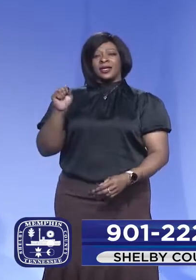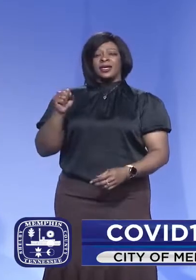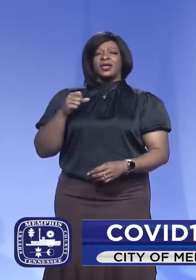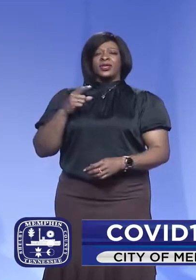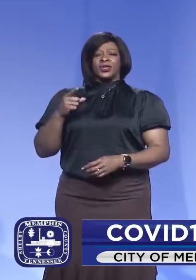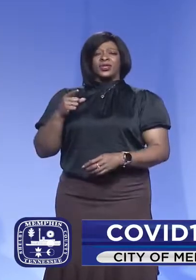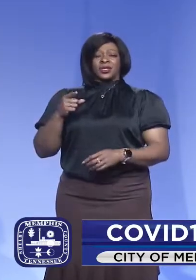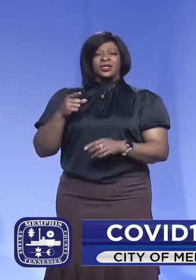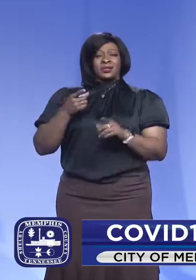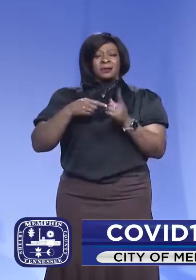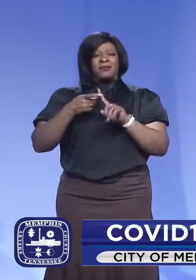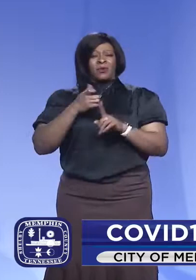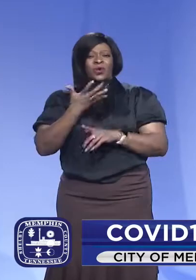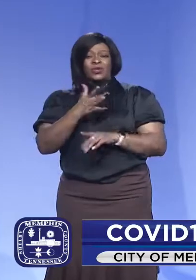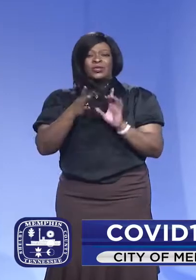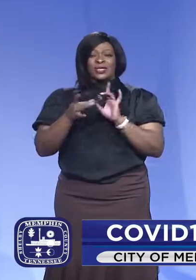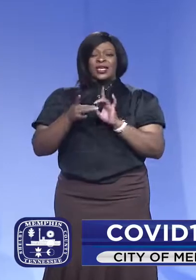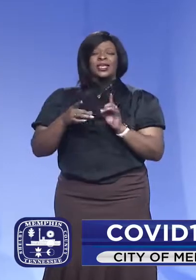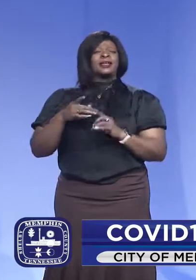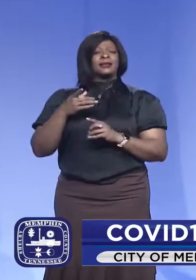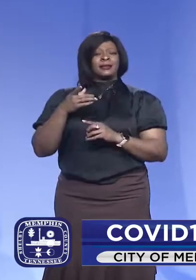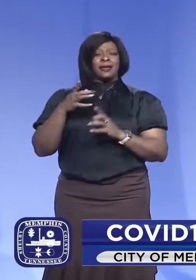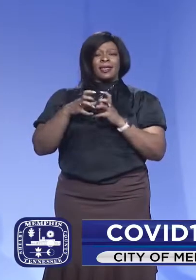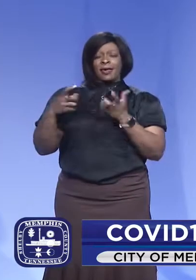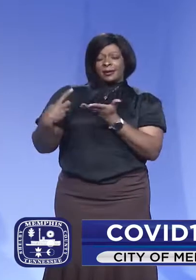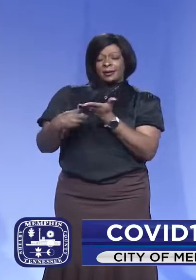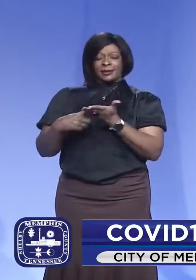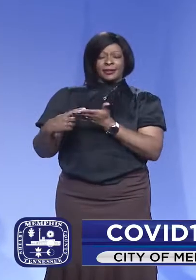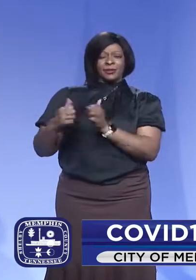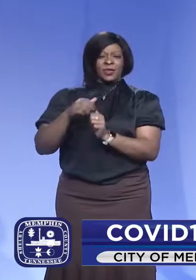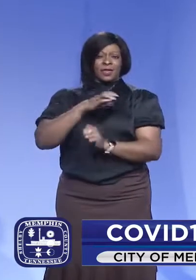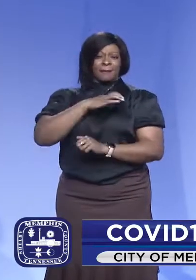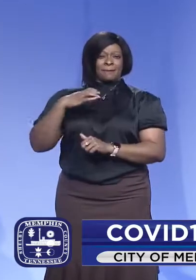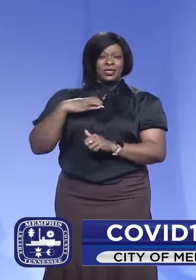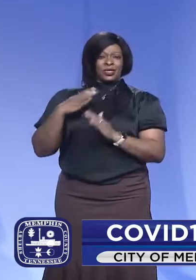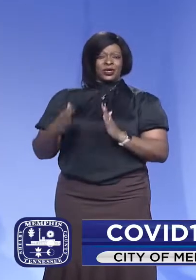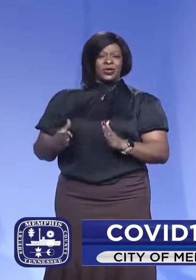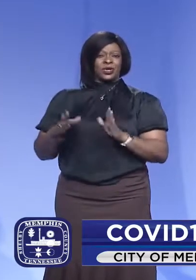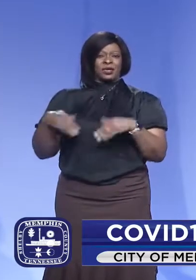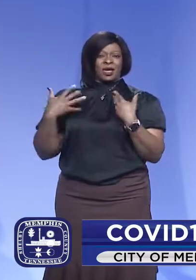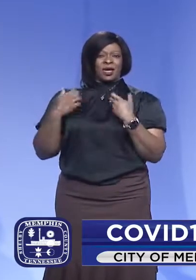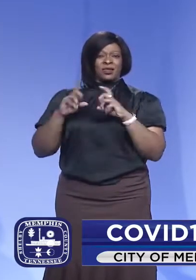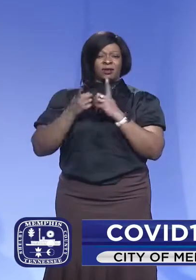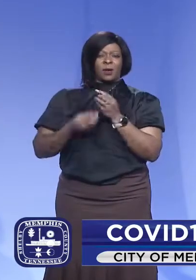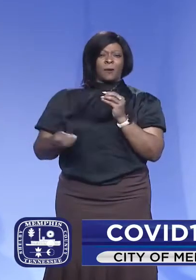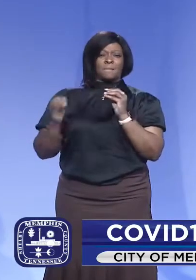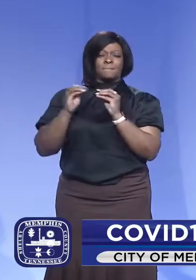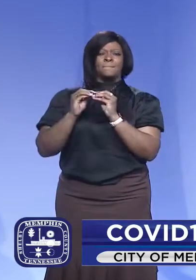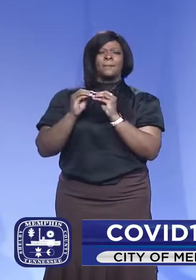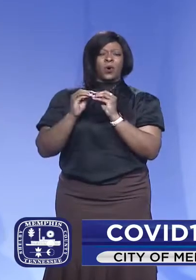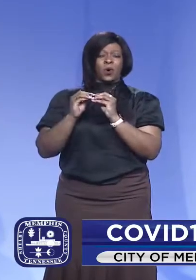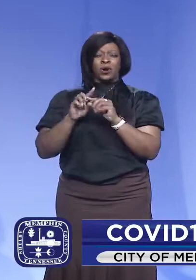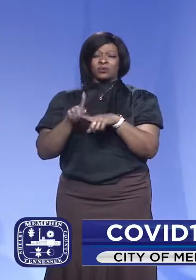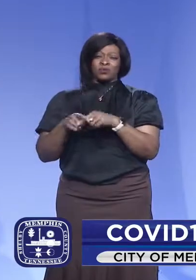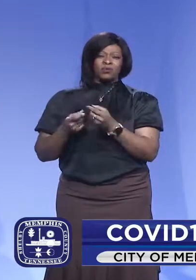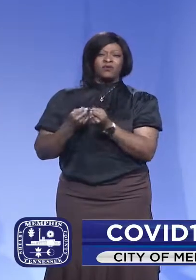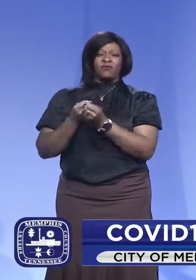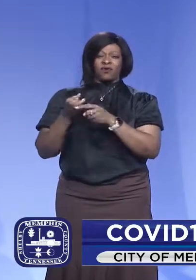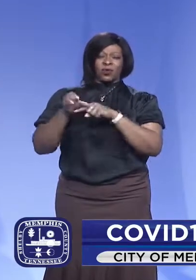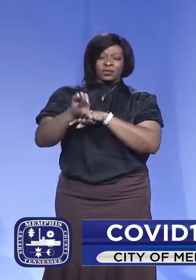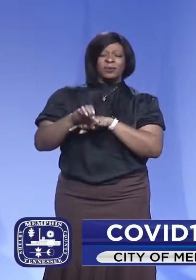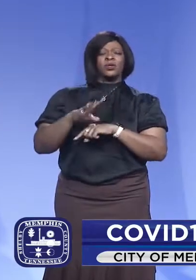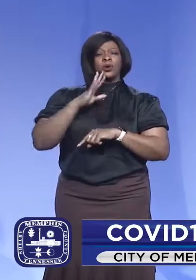of going off that, because I know that this sparked a lot of discussion with commissioners and kind of almost giving the health department more teeth in enforcement. And you're talking